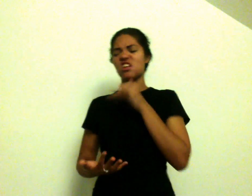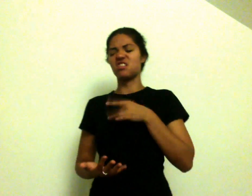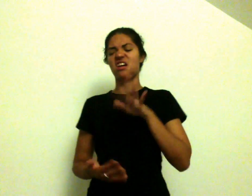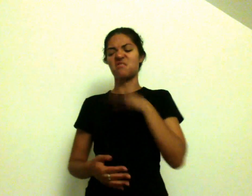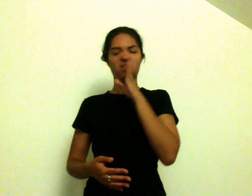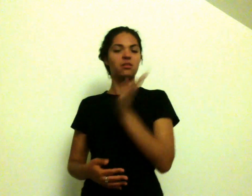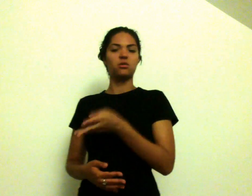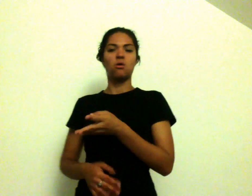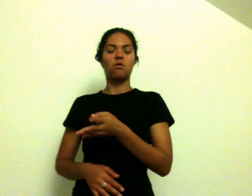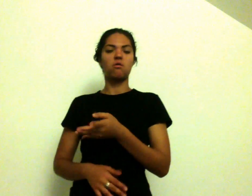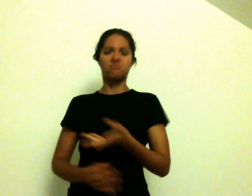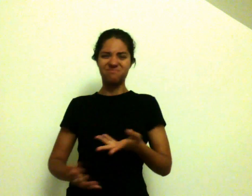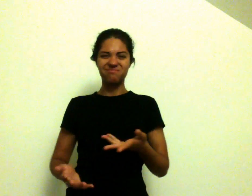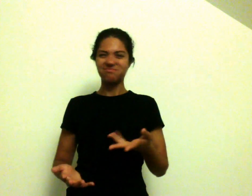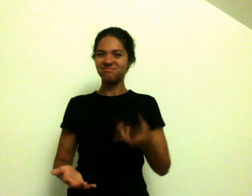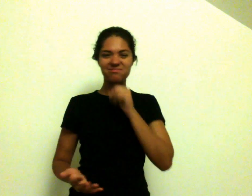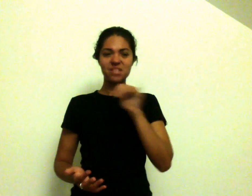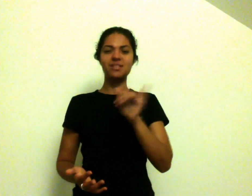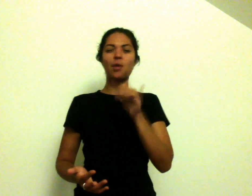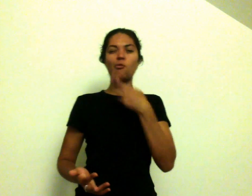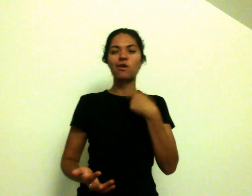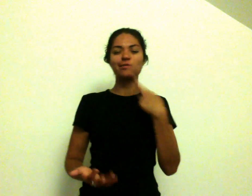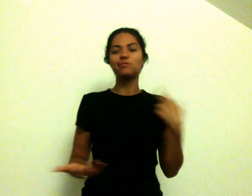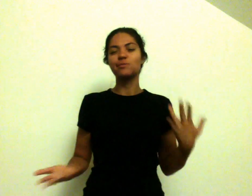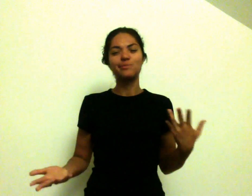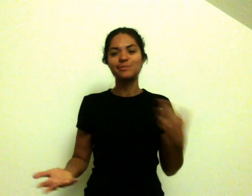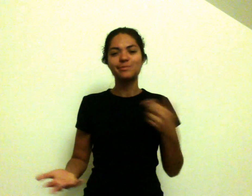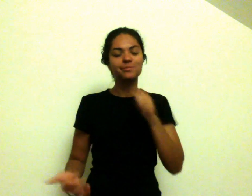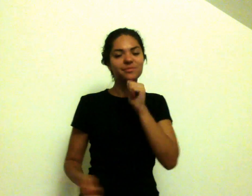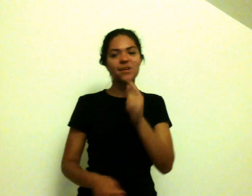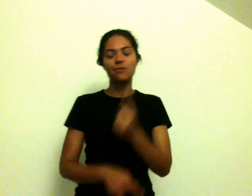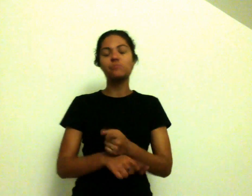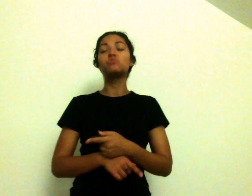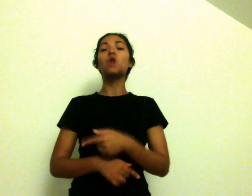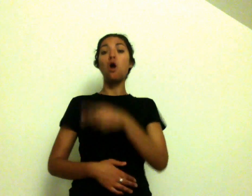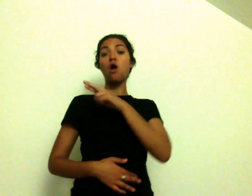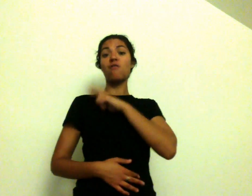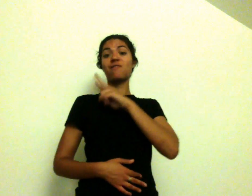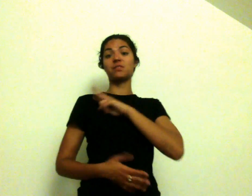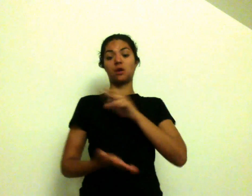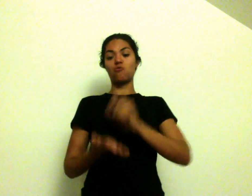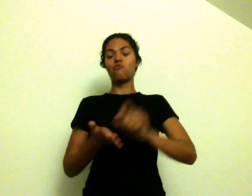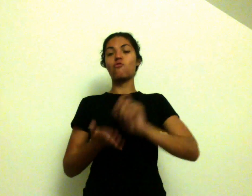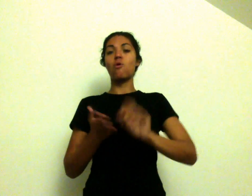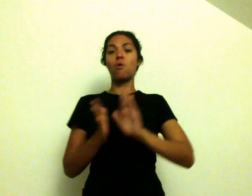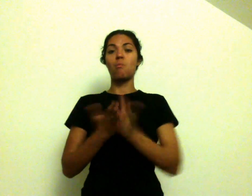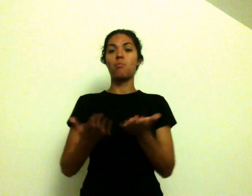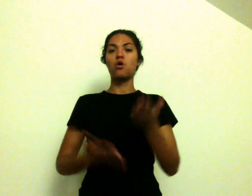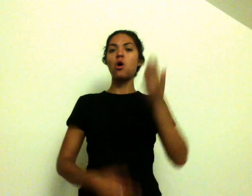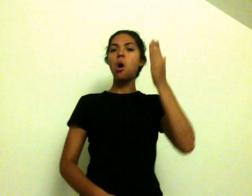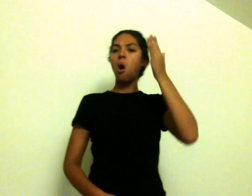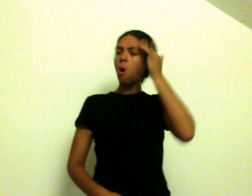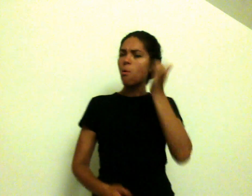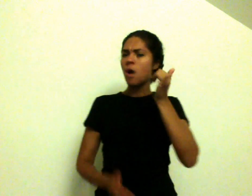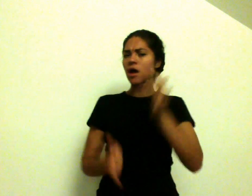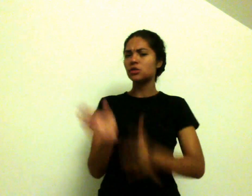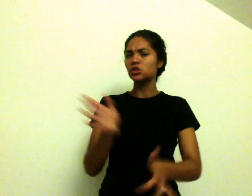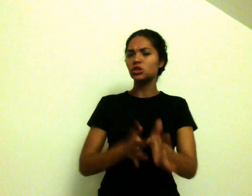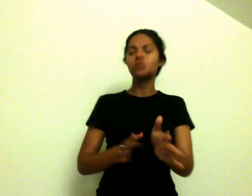In his book, Why Jesus? Rediscovering His Truth in an Age of Mass-Marketed Spirituality, Ravi answers the